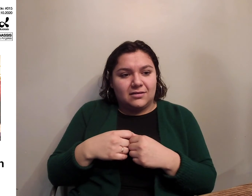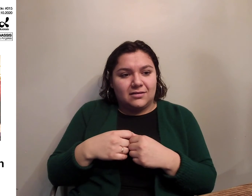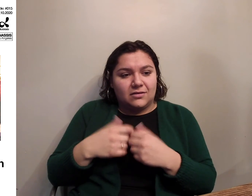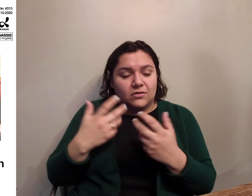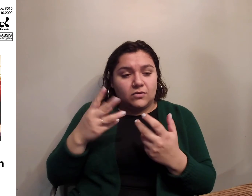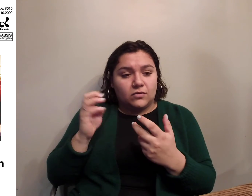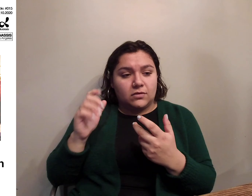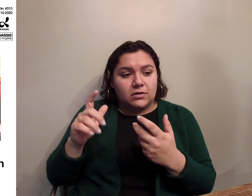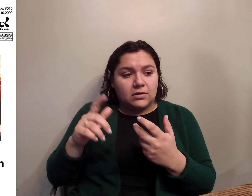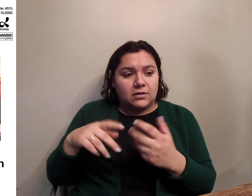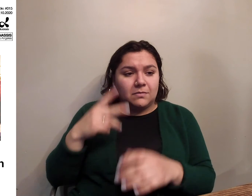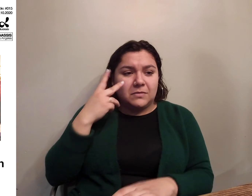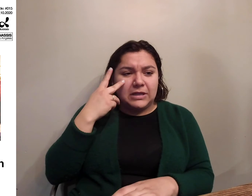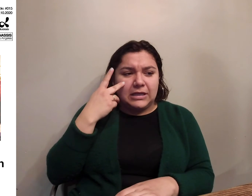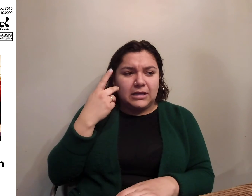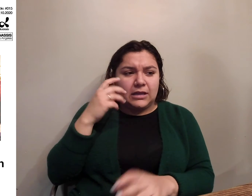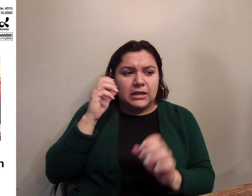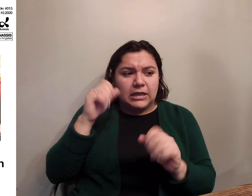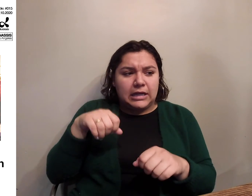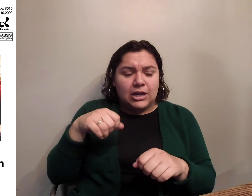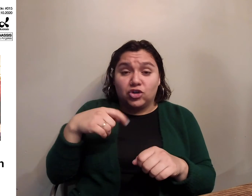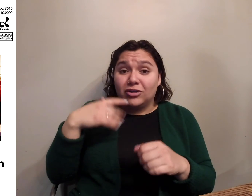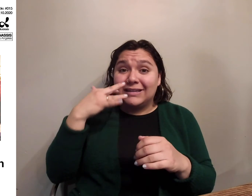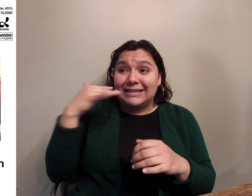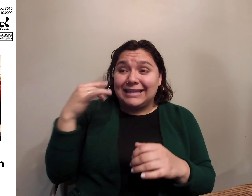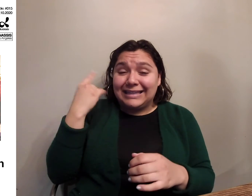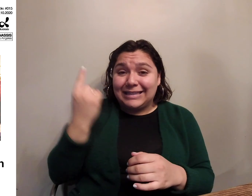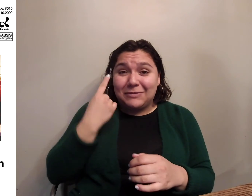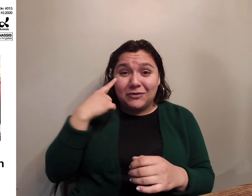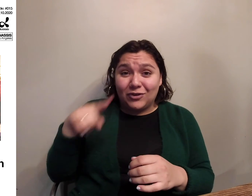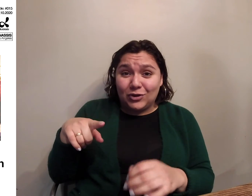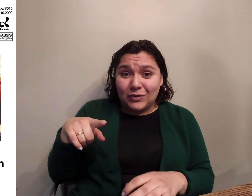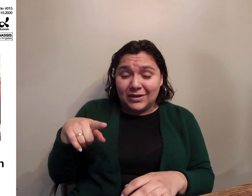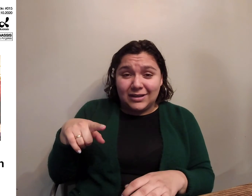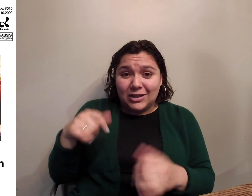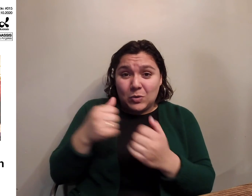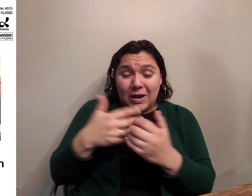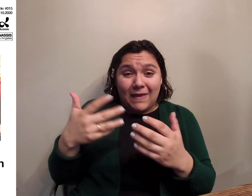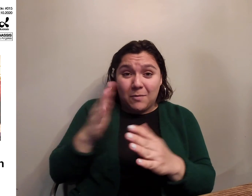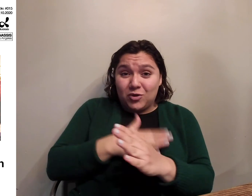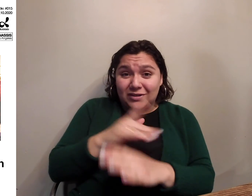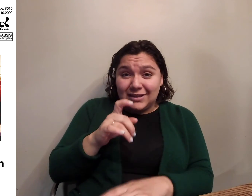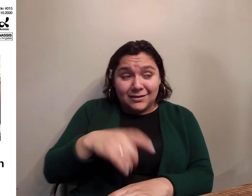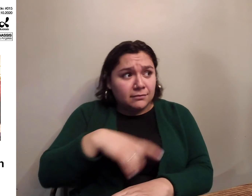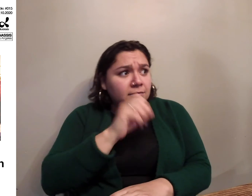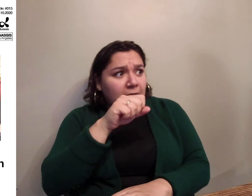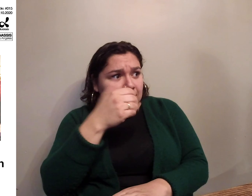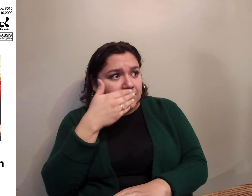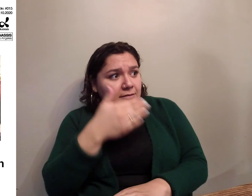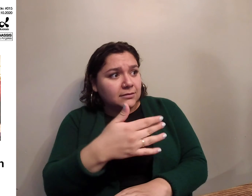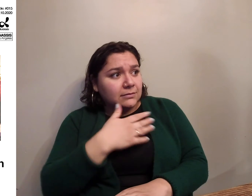Well, let's see. Could I just sing something to you a cappella, maybe? Could you?